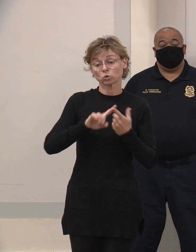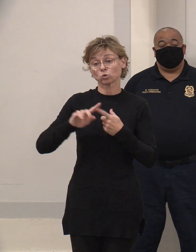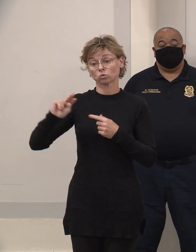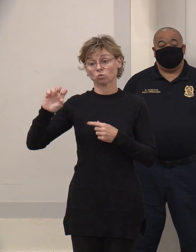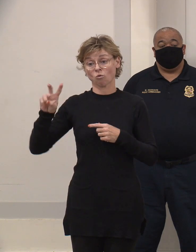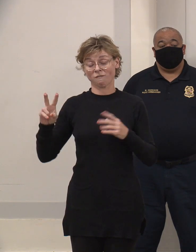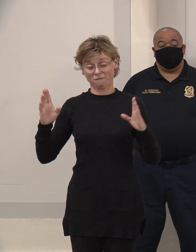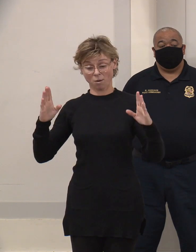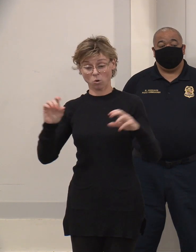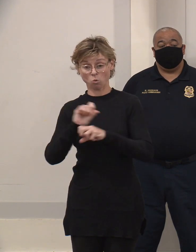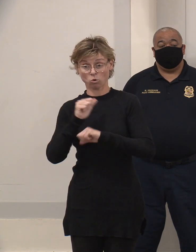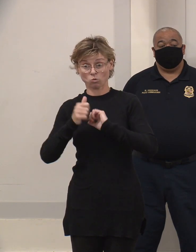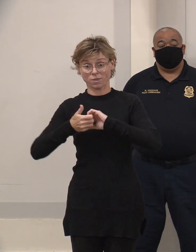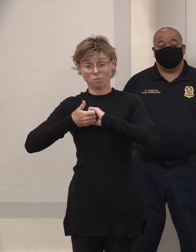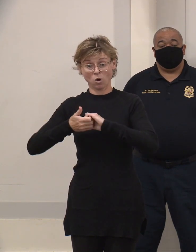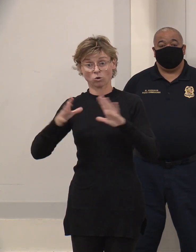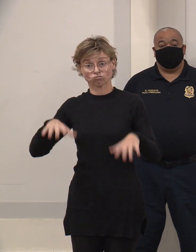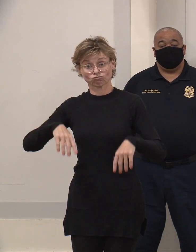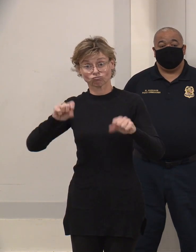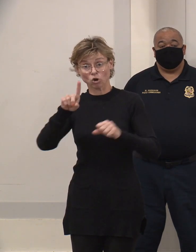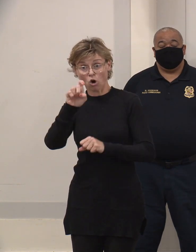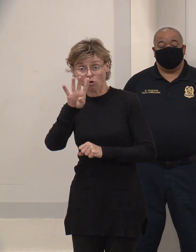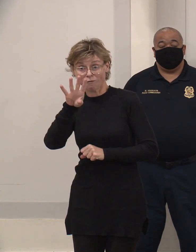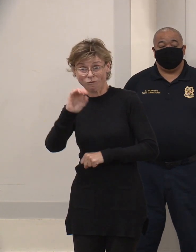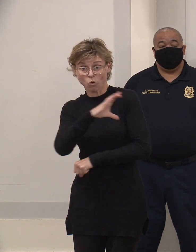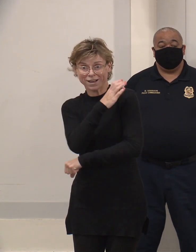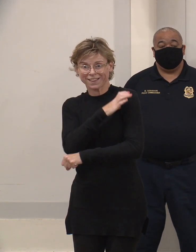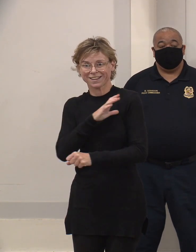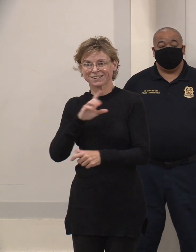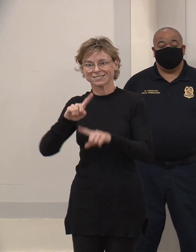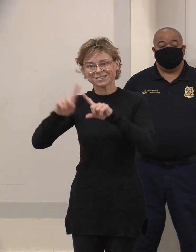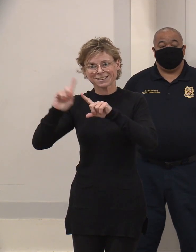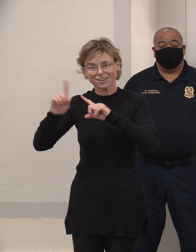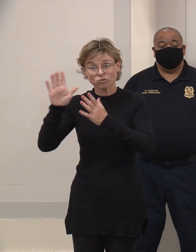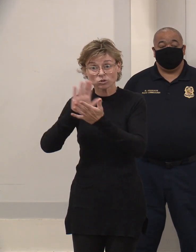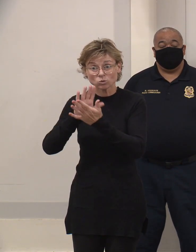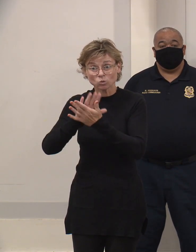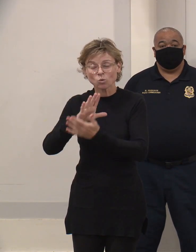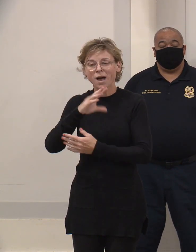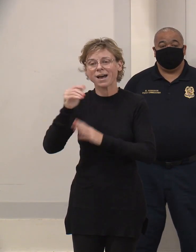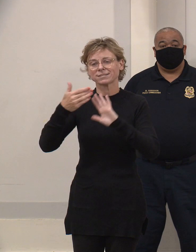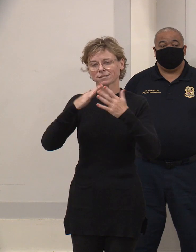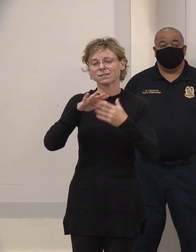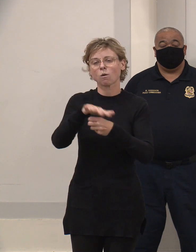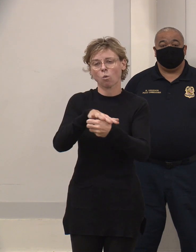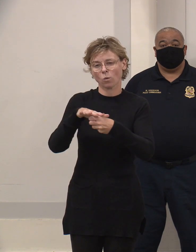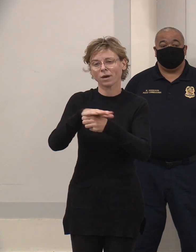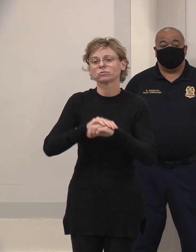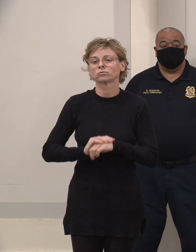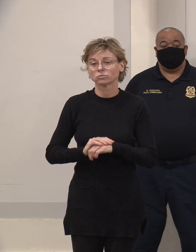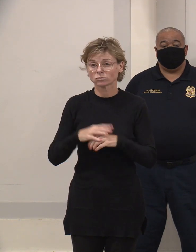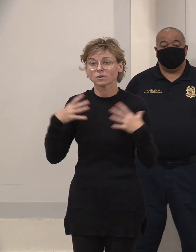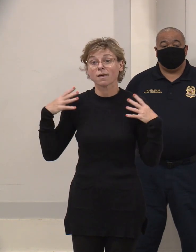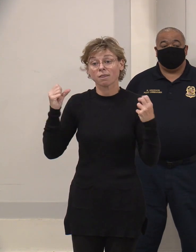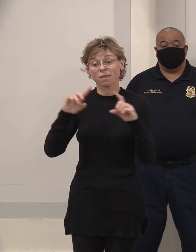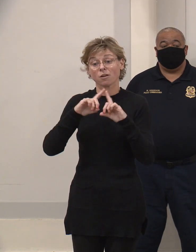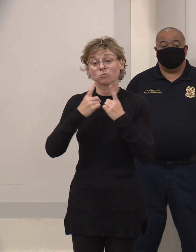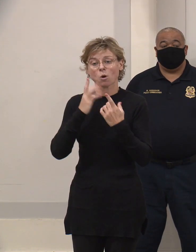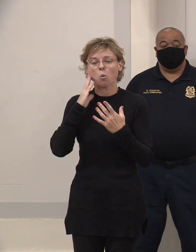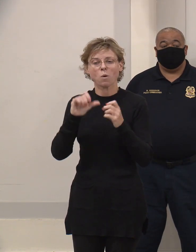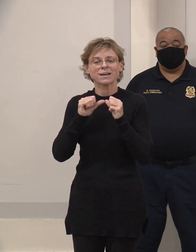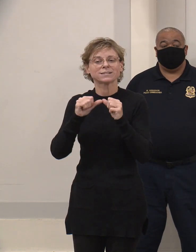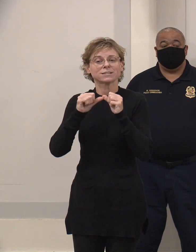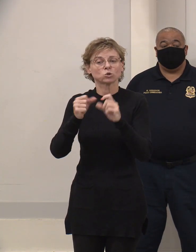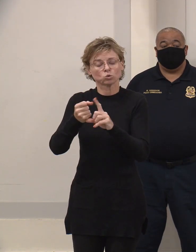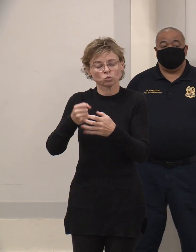partners to hold 140 clinics at 51 city school locations. The Health Department will continue to work with and expand